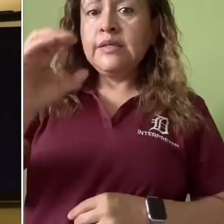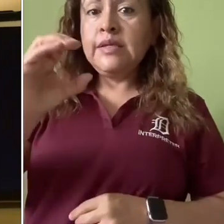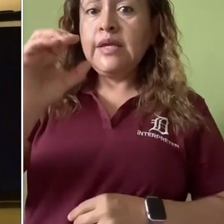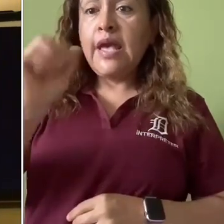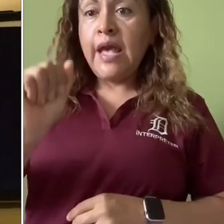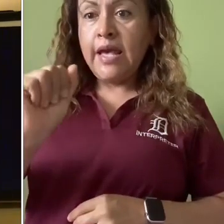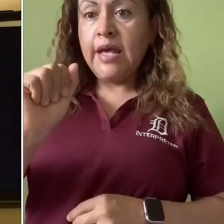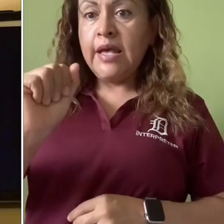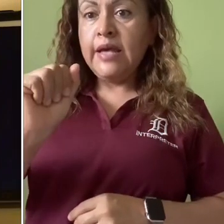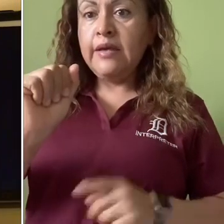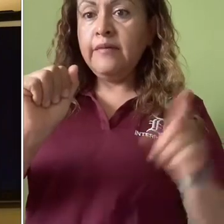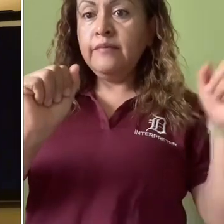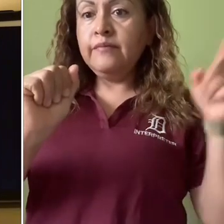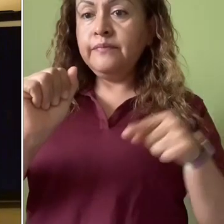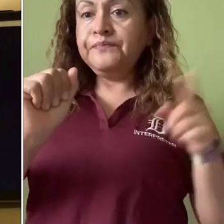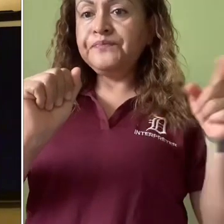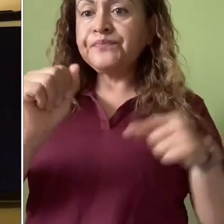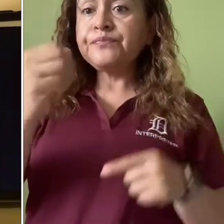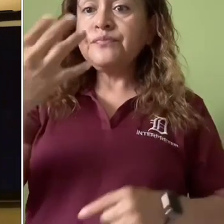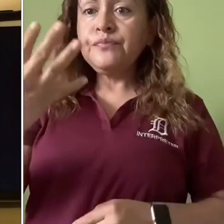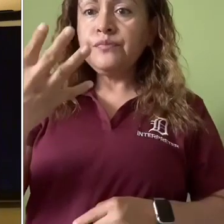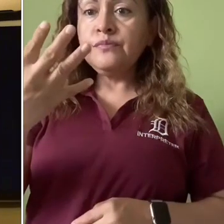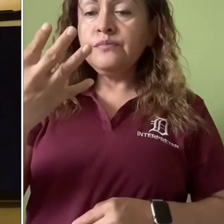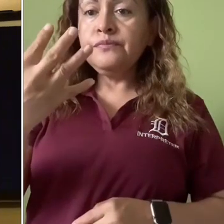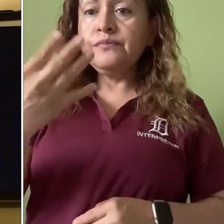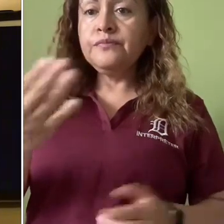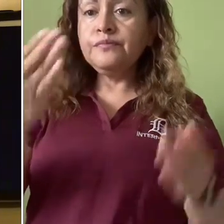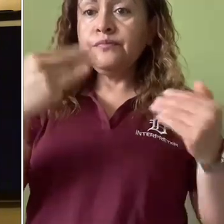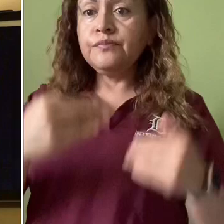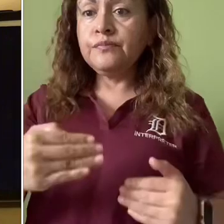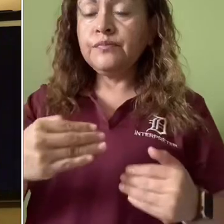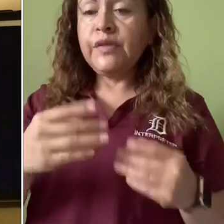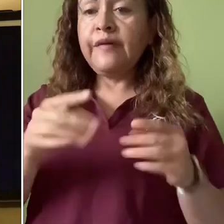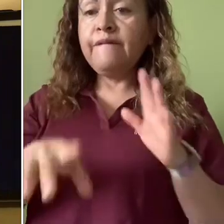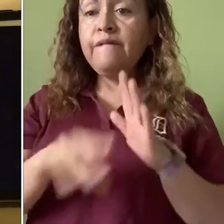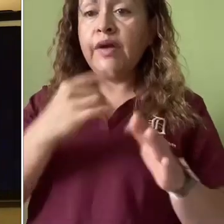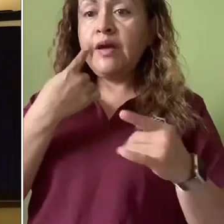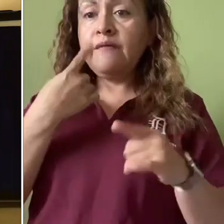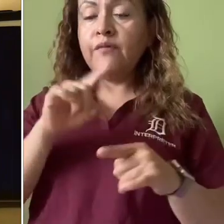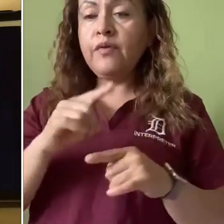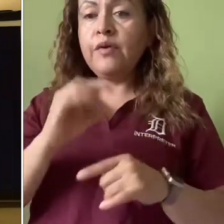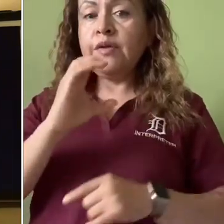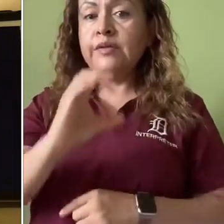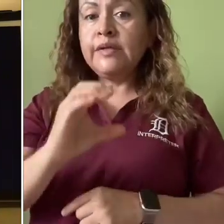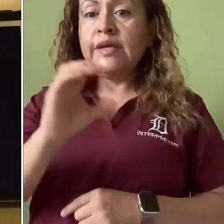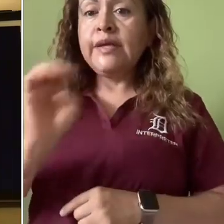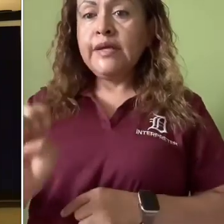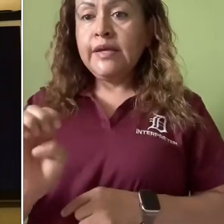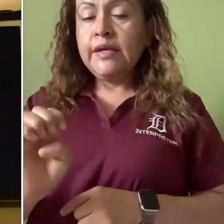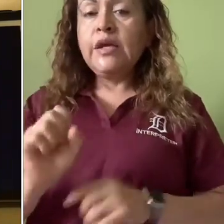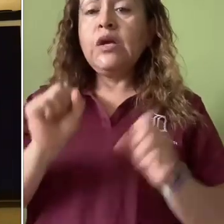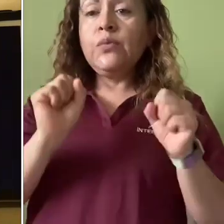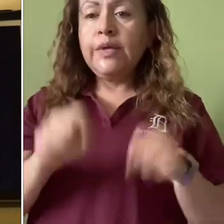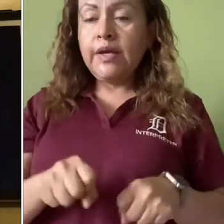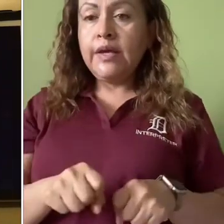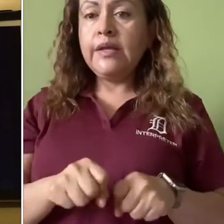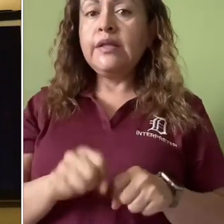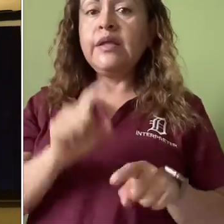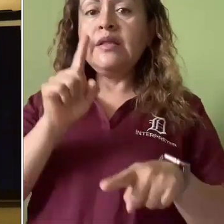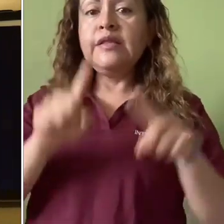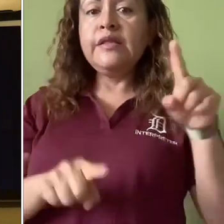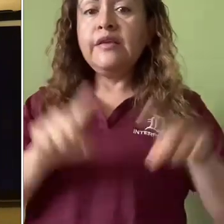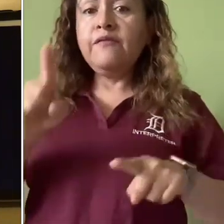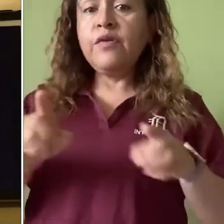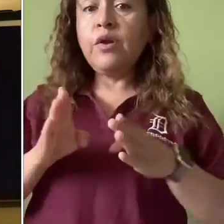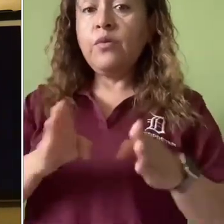3. We know what CA or AC is right over here. CA is 4. And now we can just solve for CE.